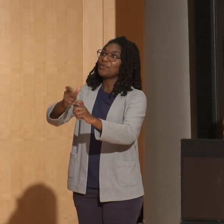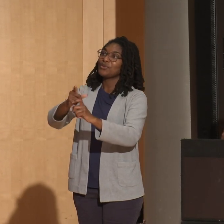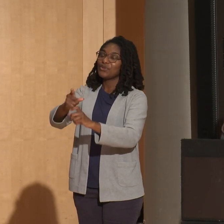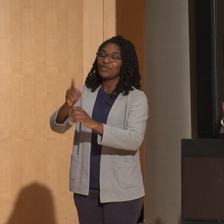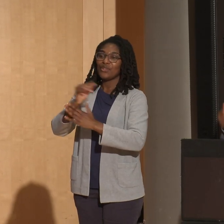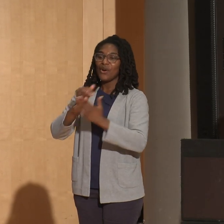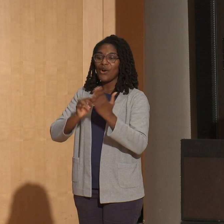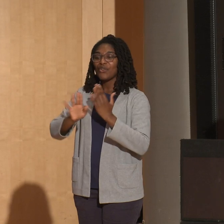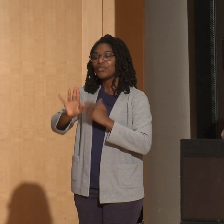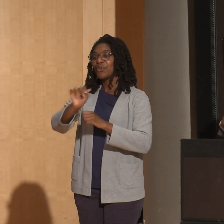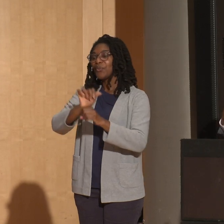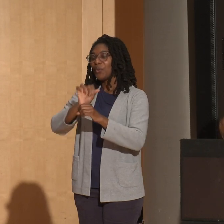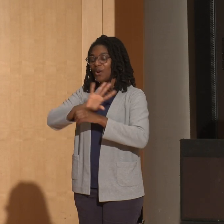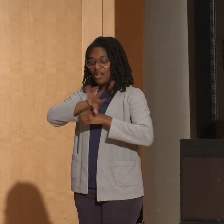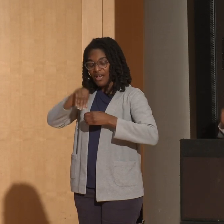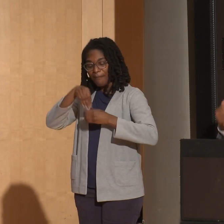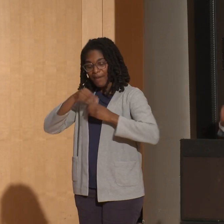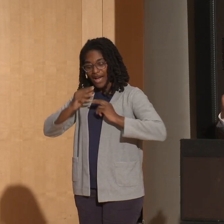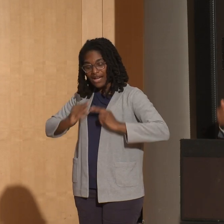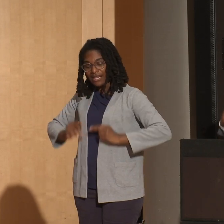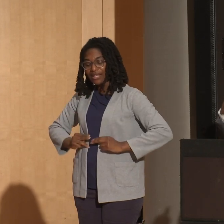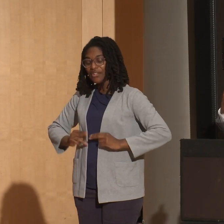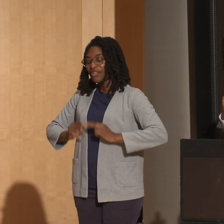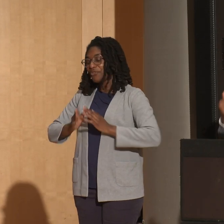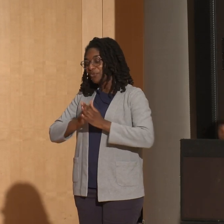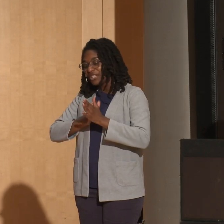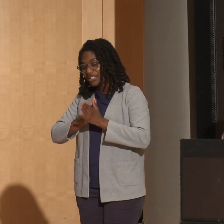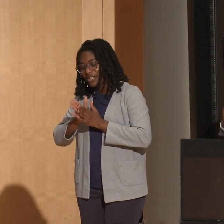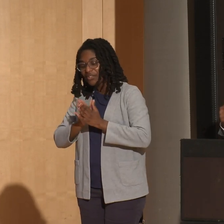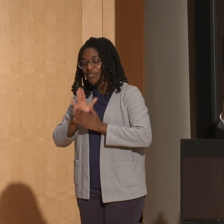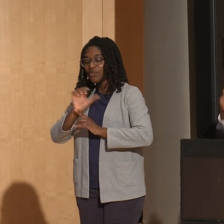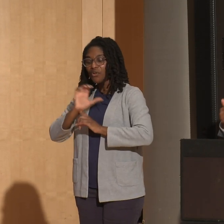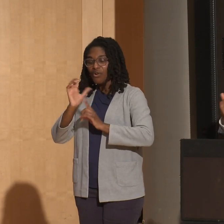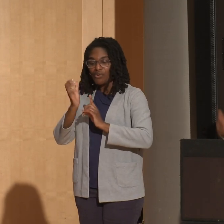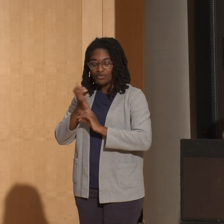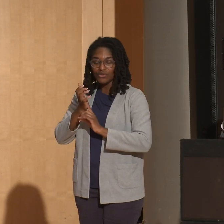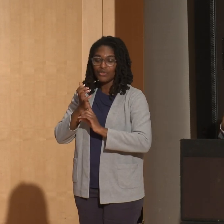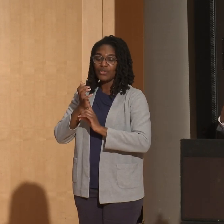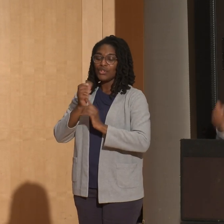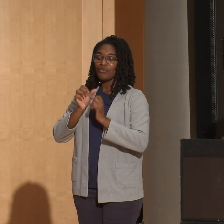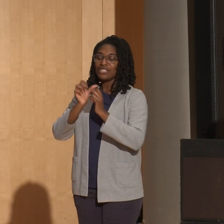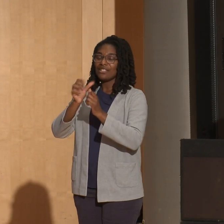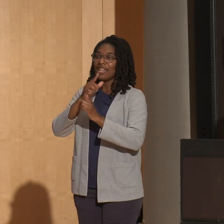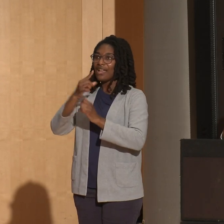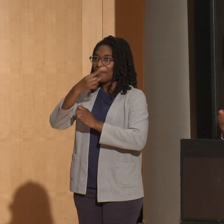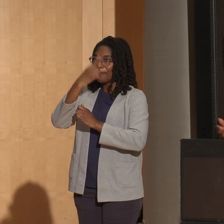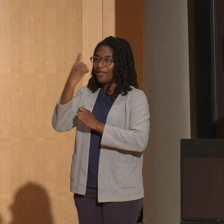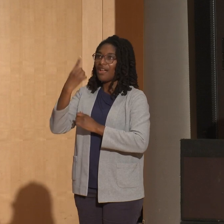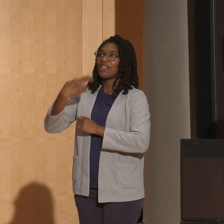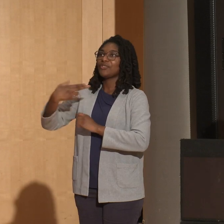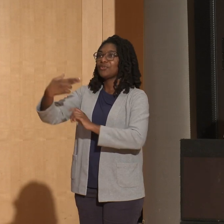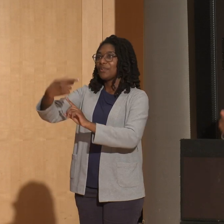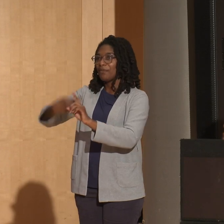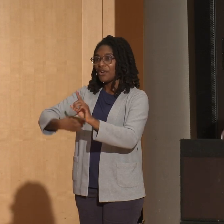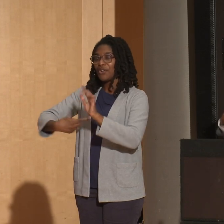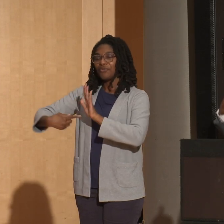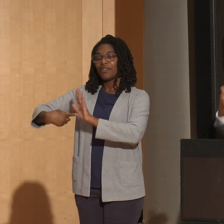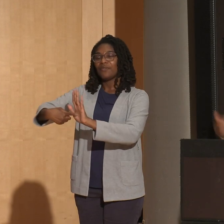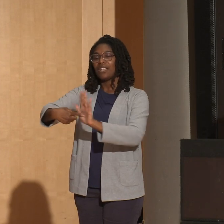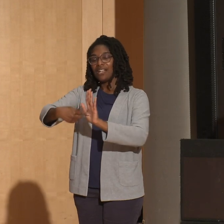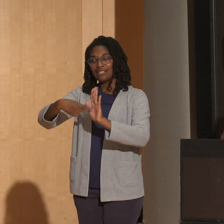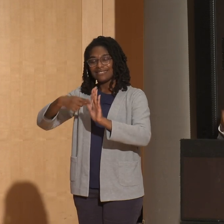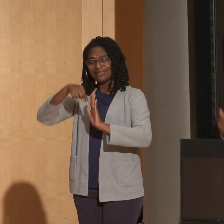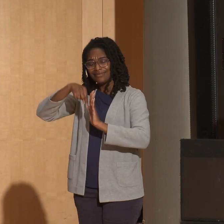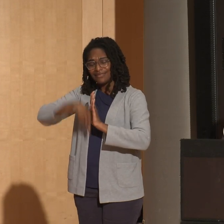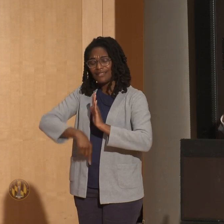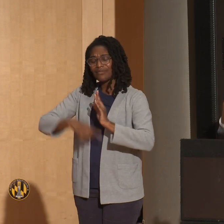the spirit of innovation, resilience, and cultural enrichment Black History Month celebrates. It reflects the depth and